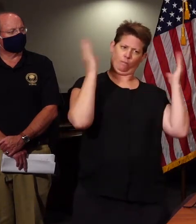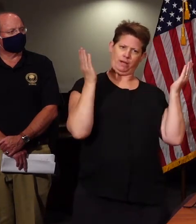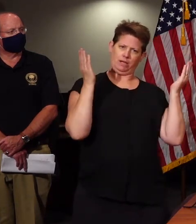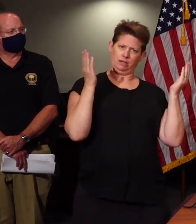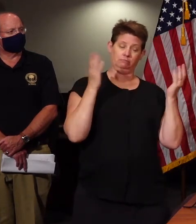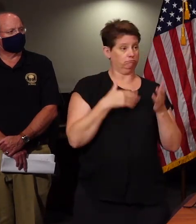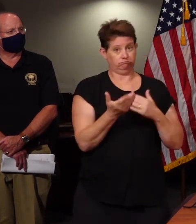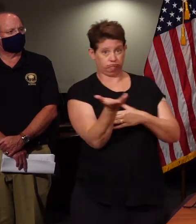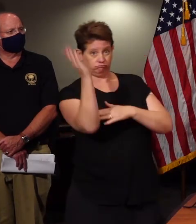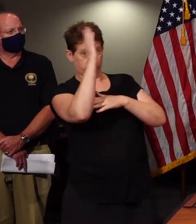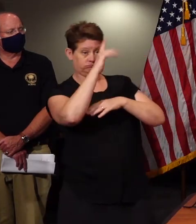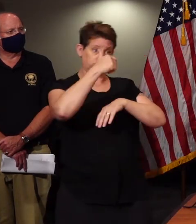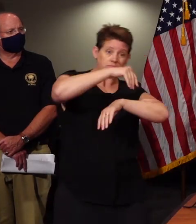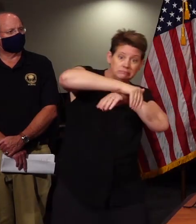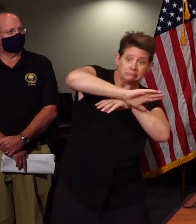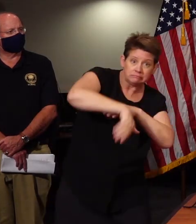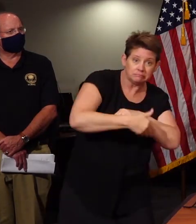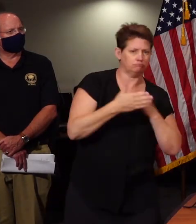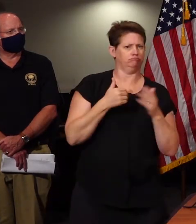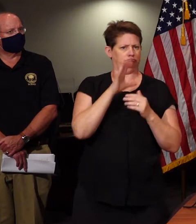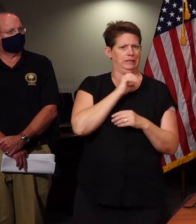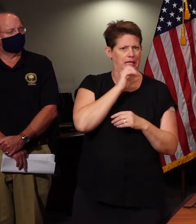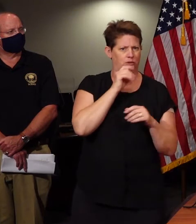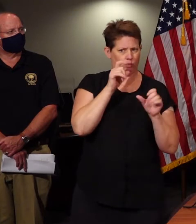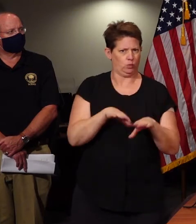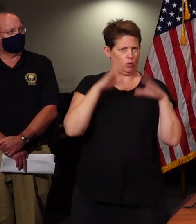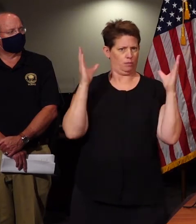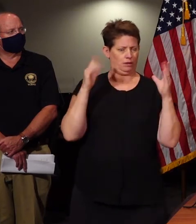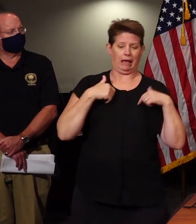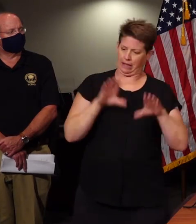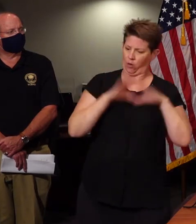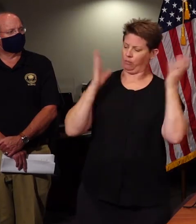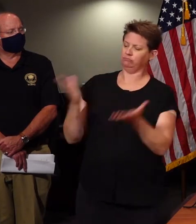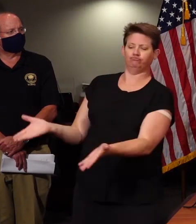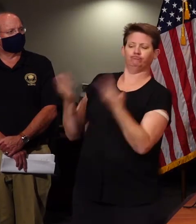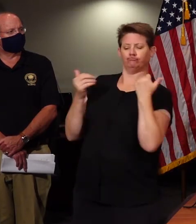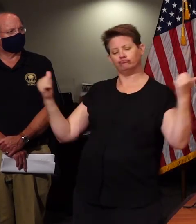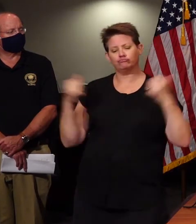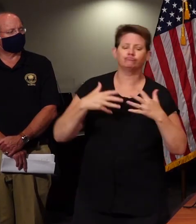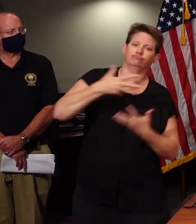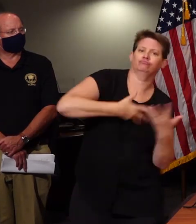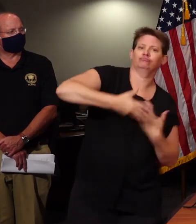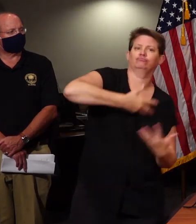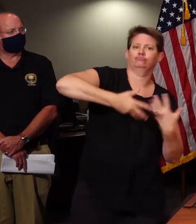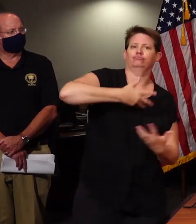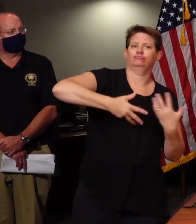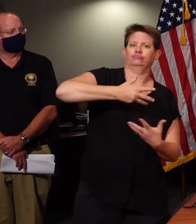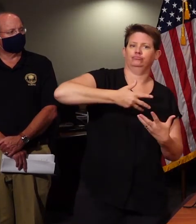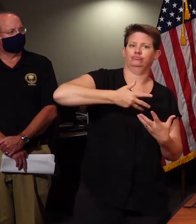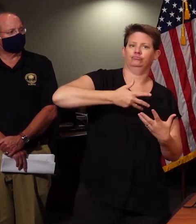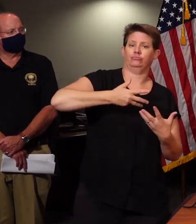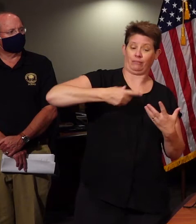the daytime or the nighttime for any age, and allowed people to come in and to congregate and to